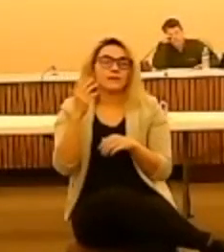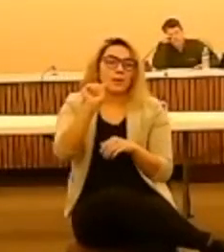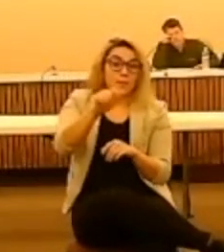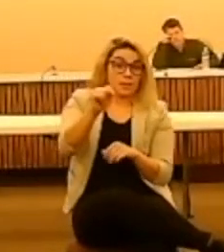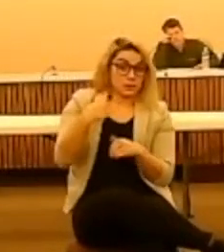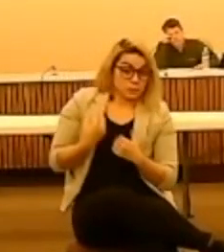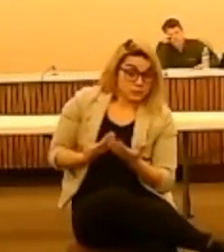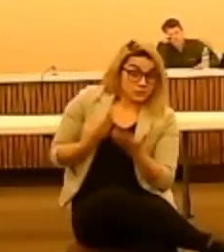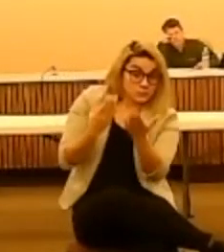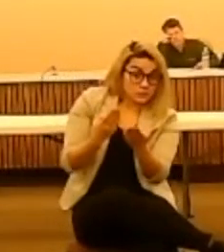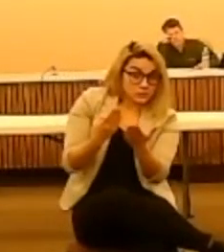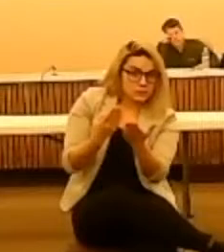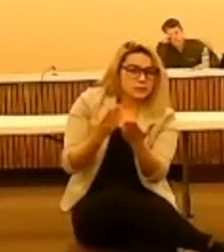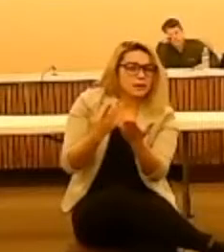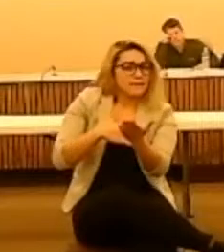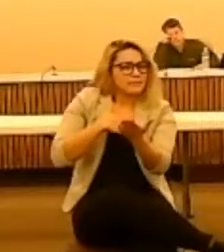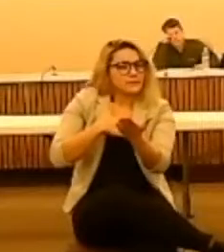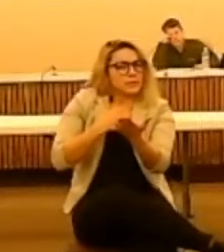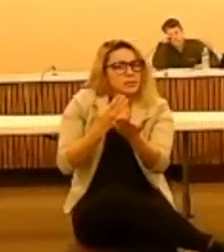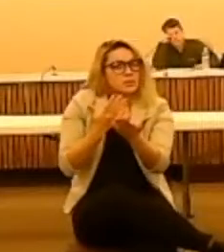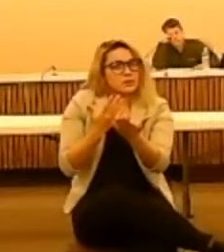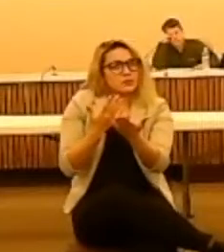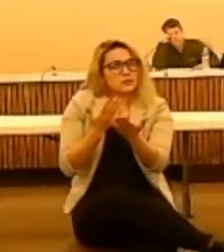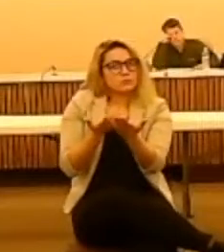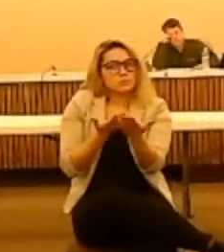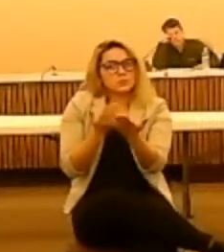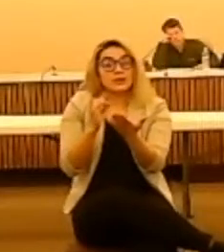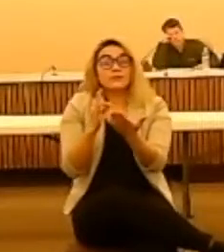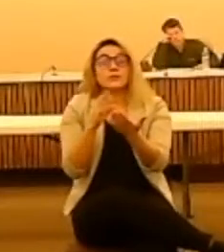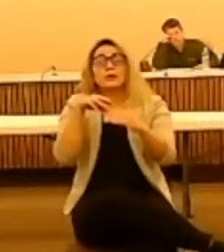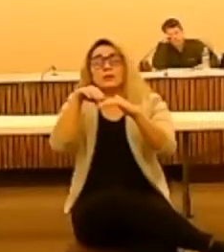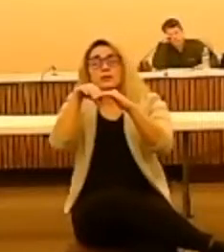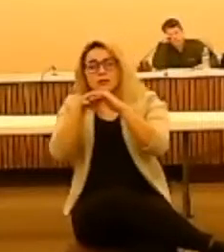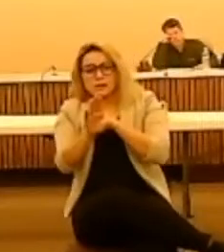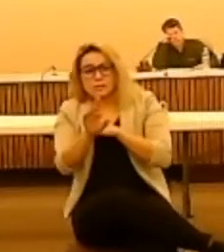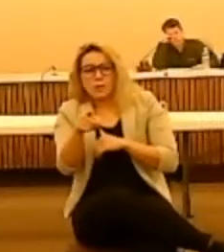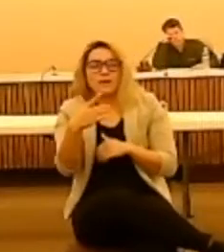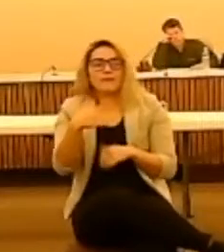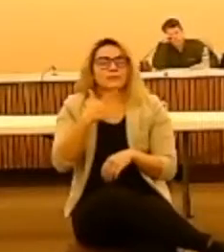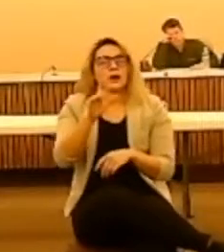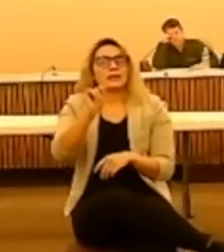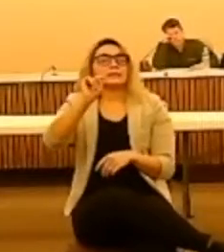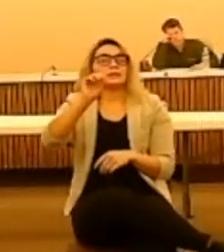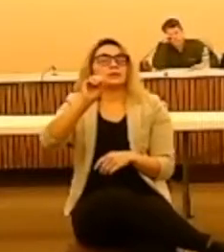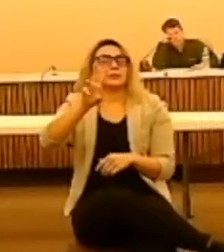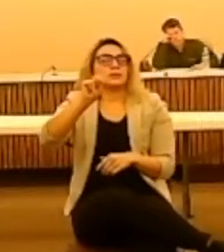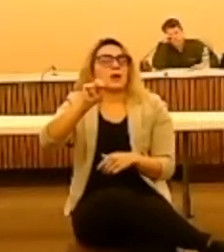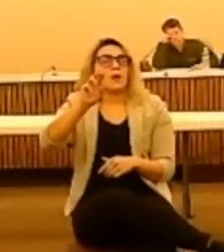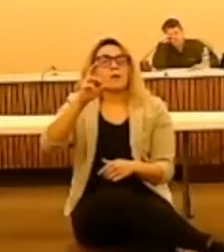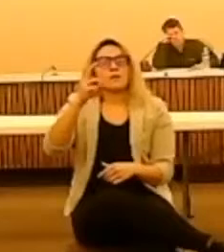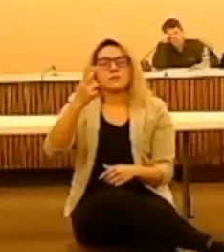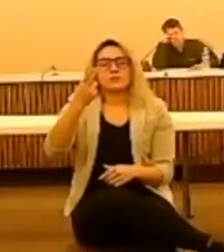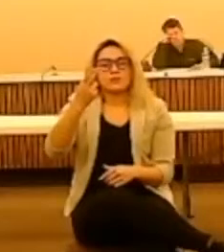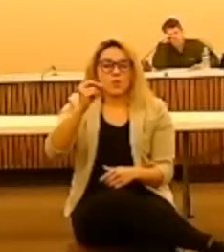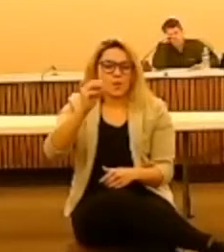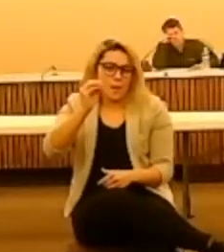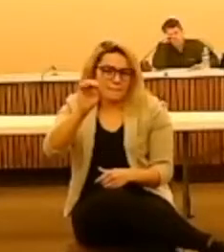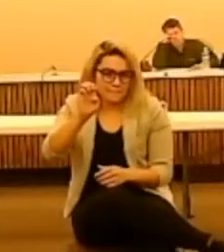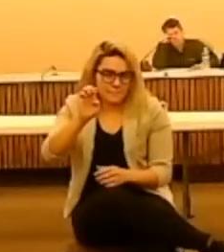proposing act and feel very much like what you might think of with a townhome. Now, there are even more